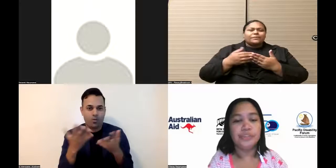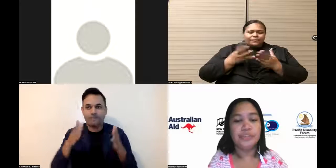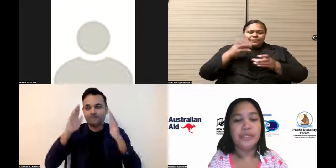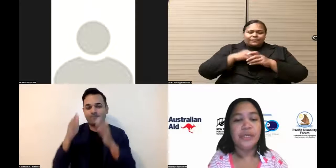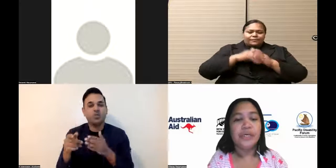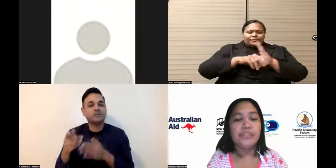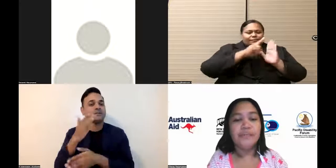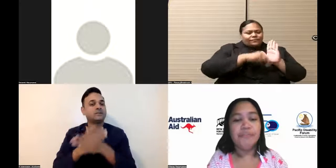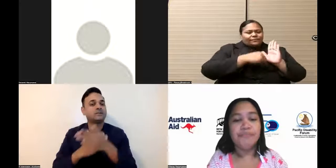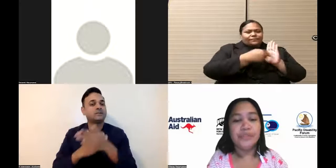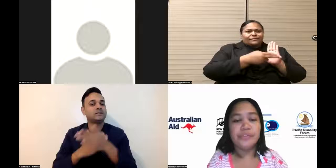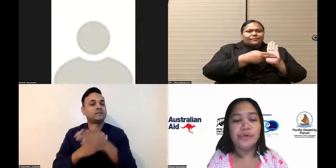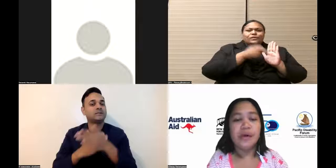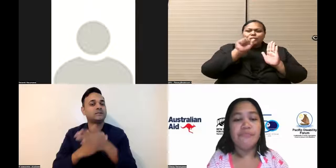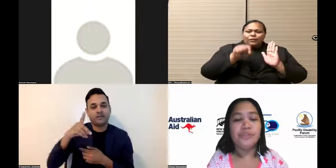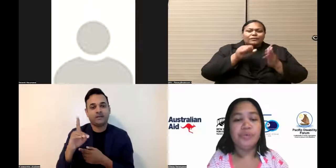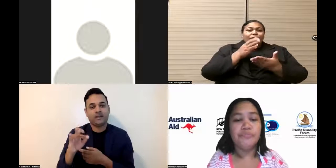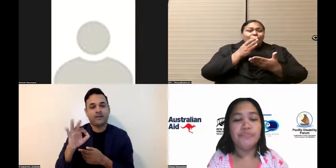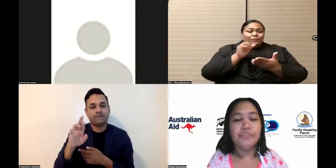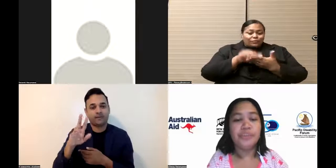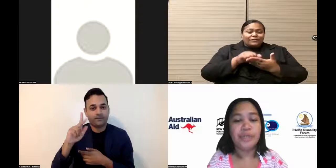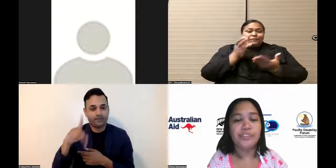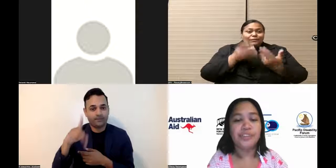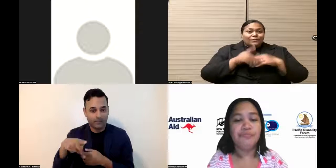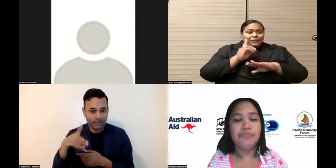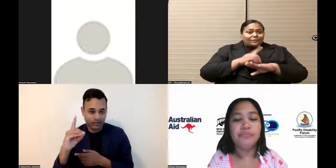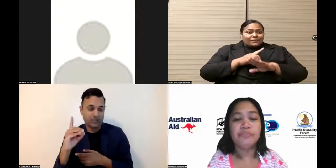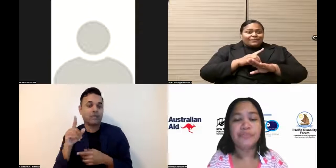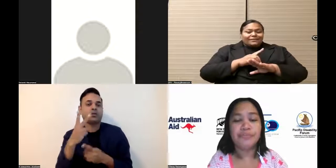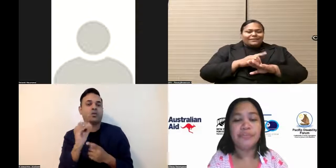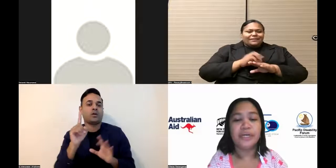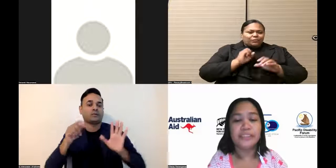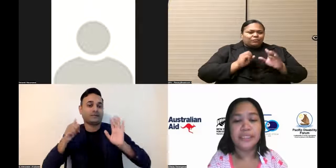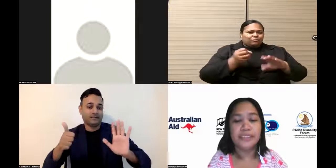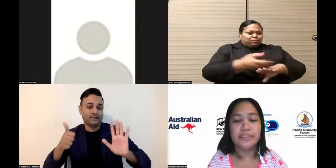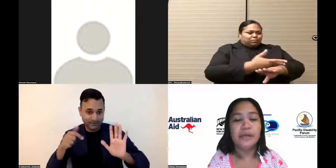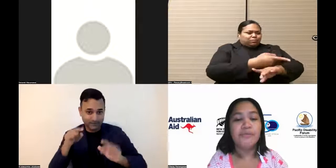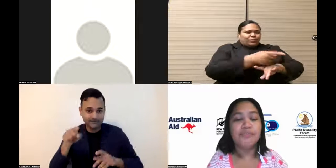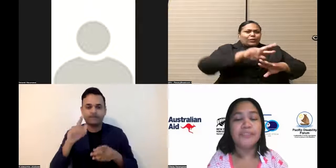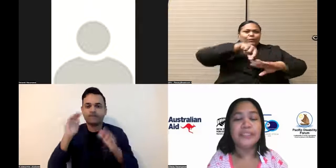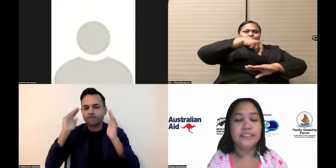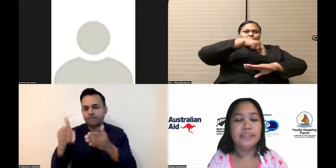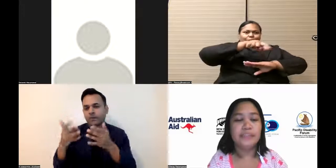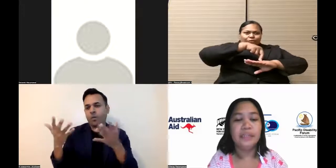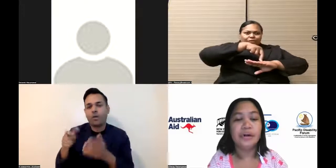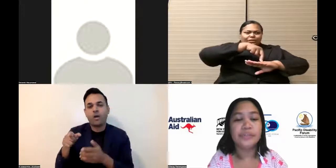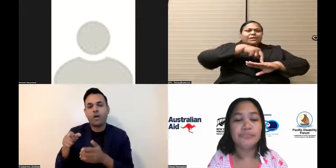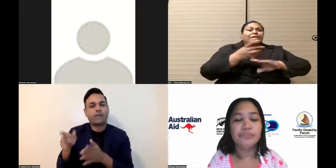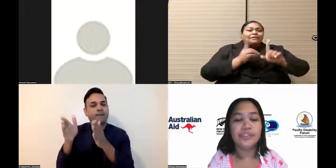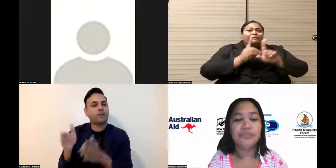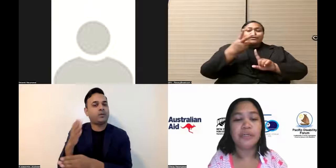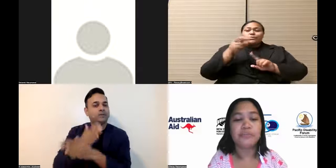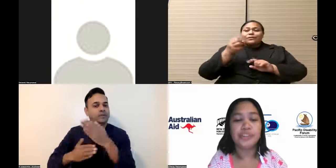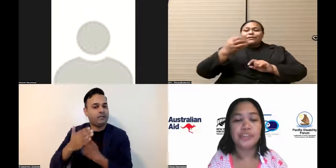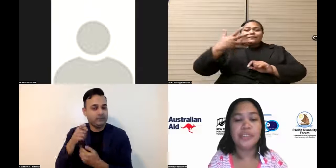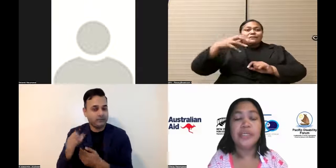the region. The development of the 2050 strategy for the Blue Pacific continent, representing the long-term